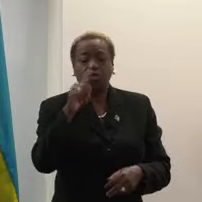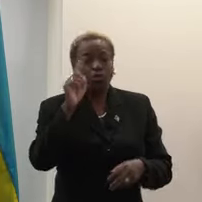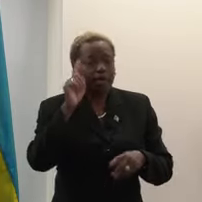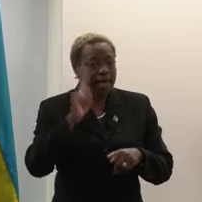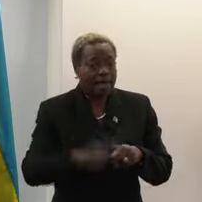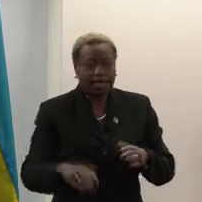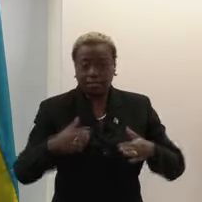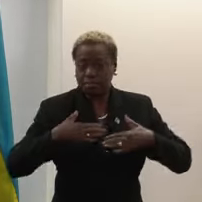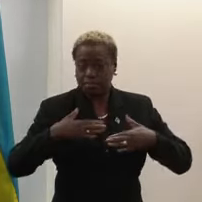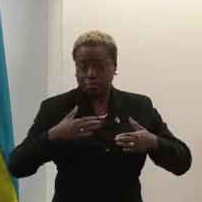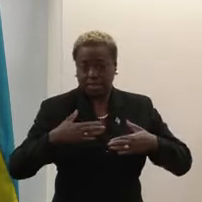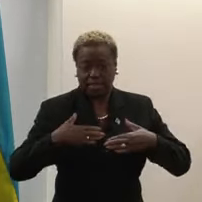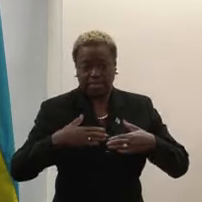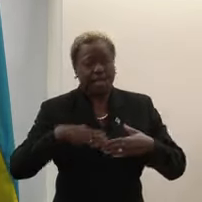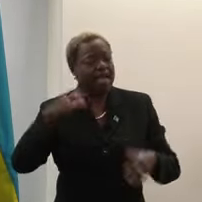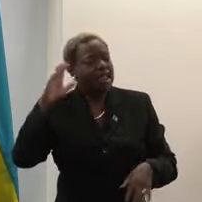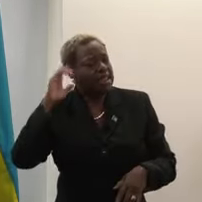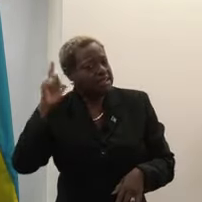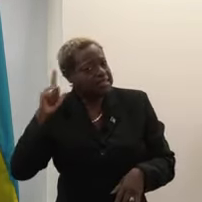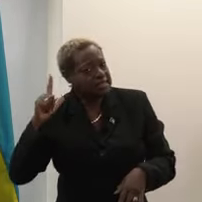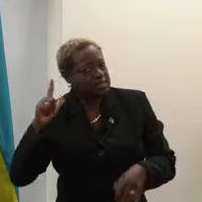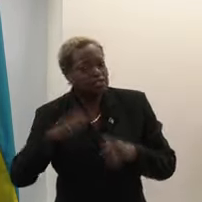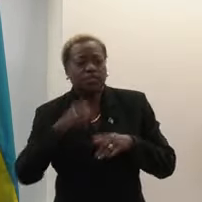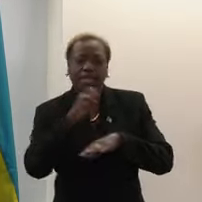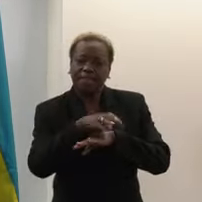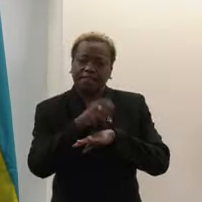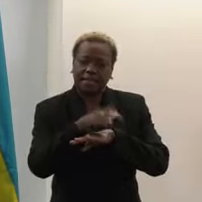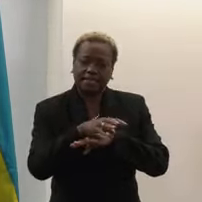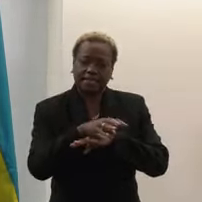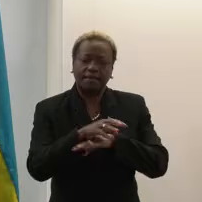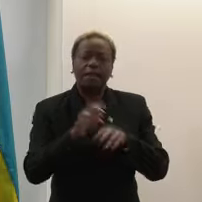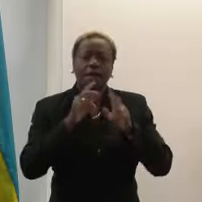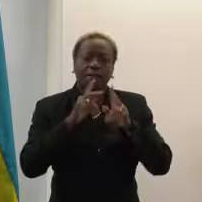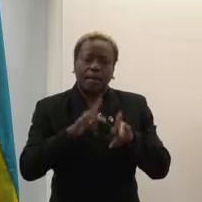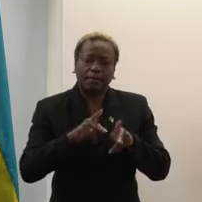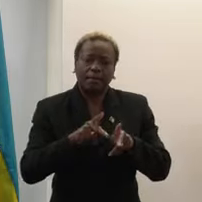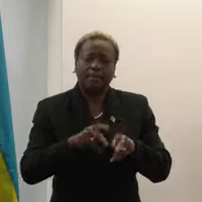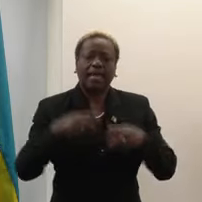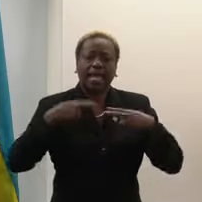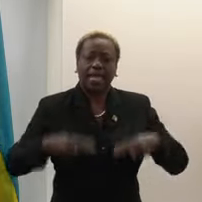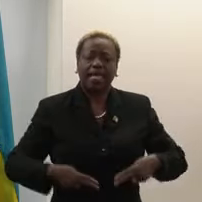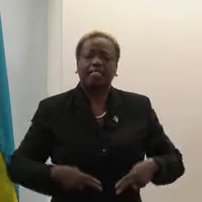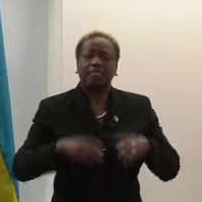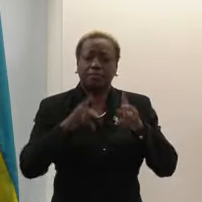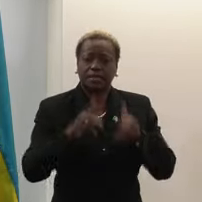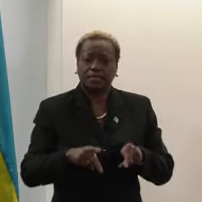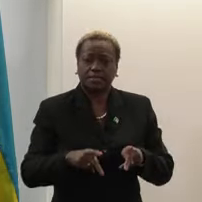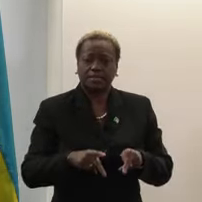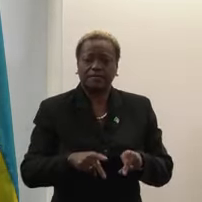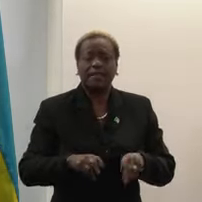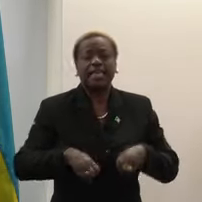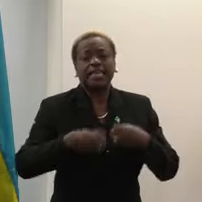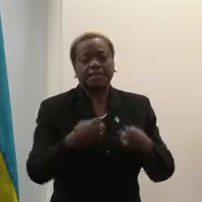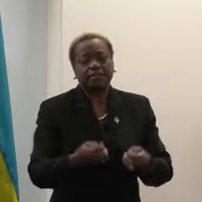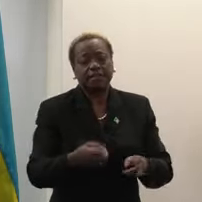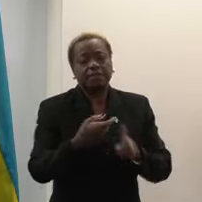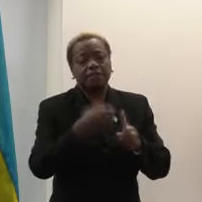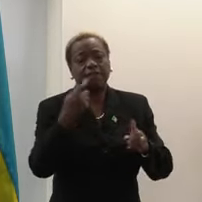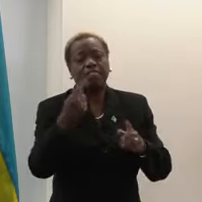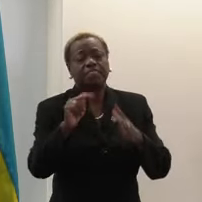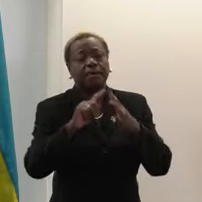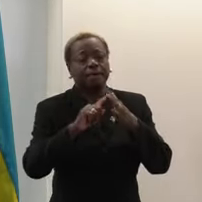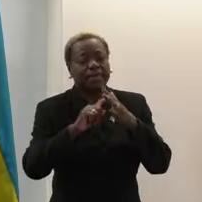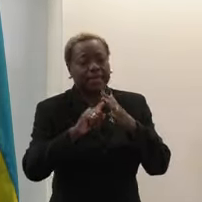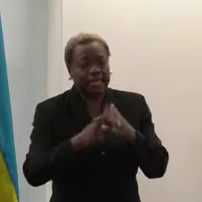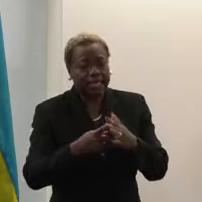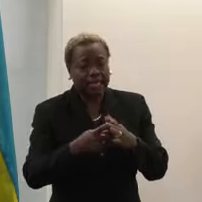breathe. Listen to the advice our public health officers have given from the beginning of this